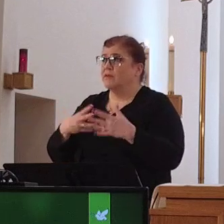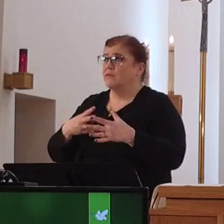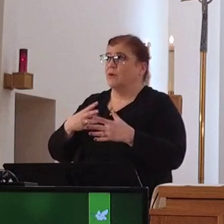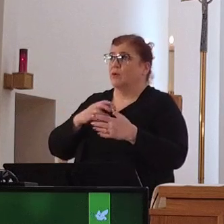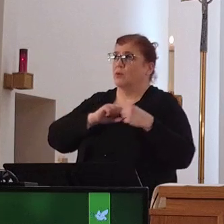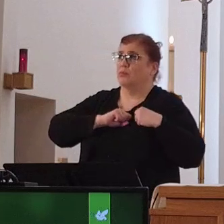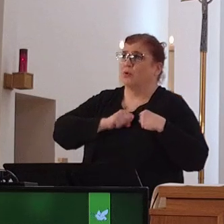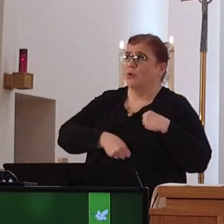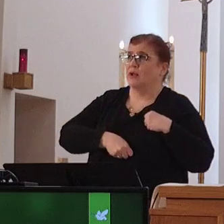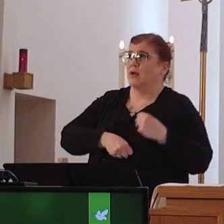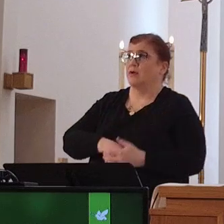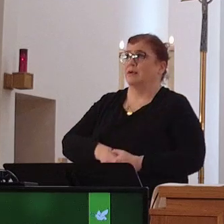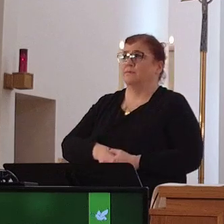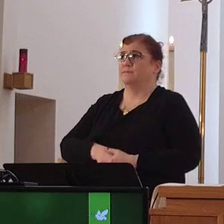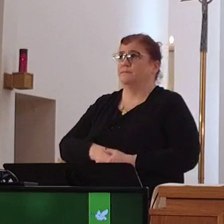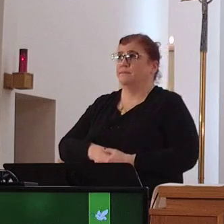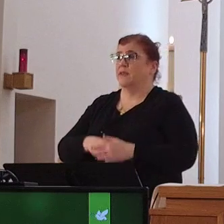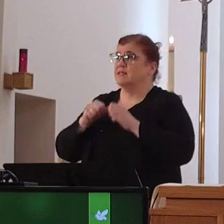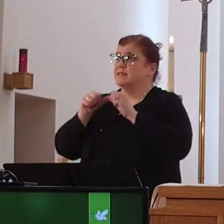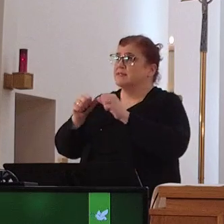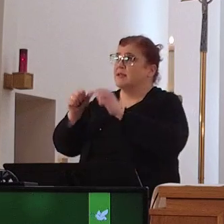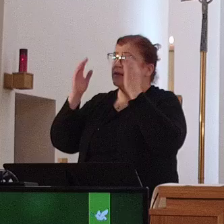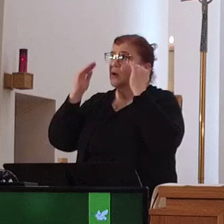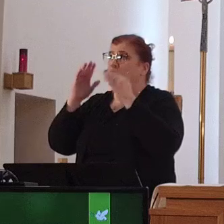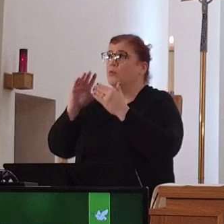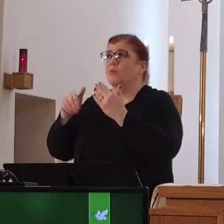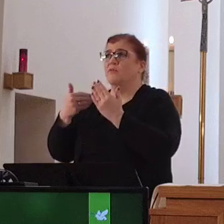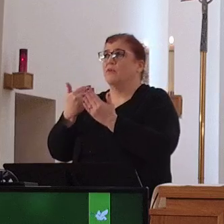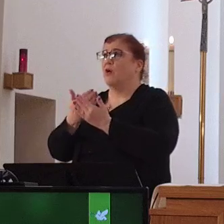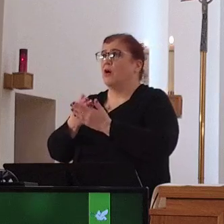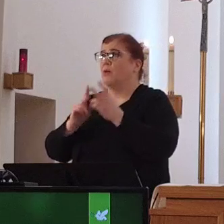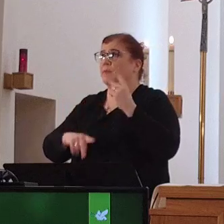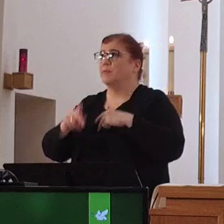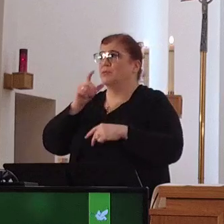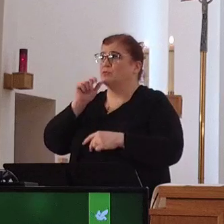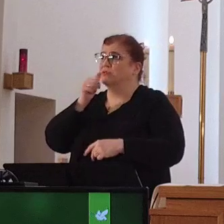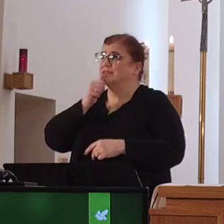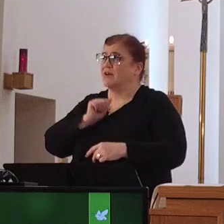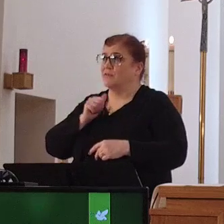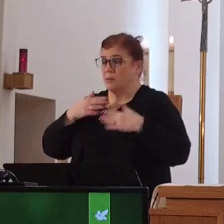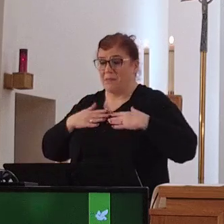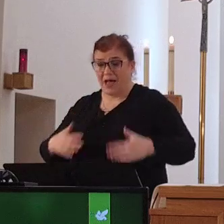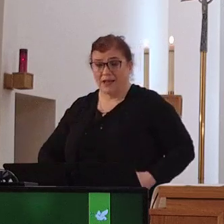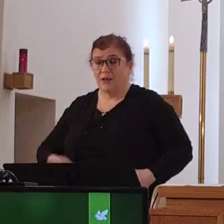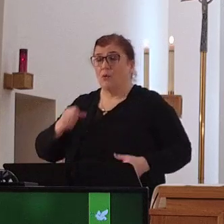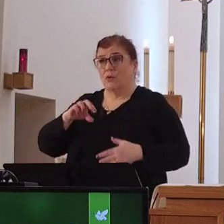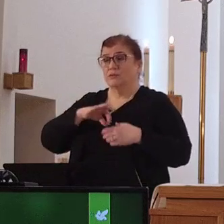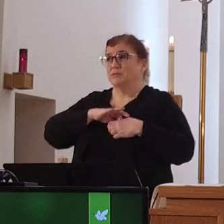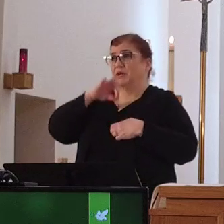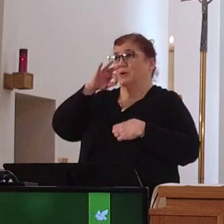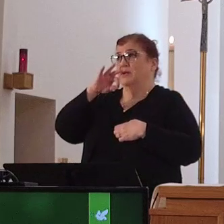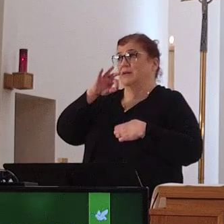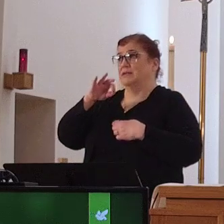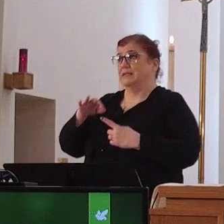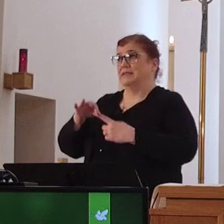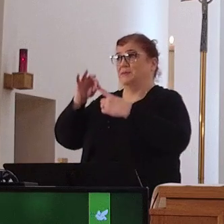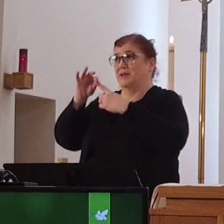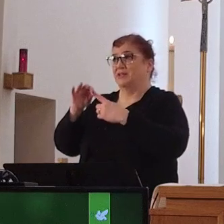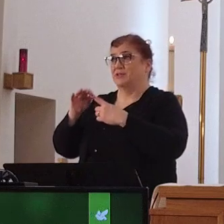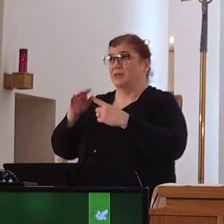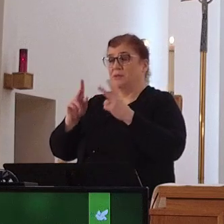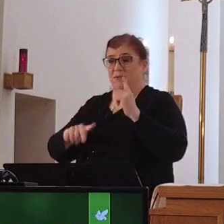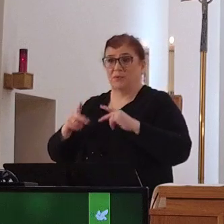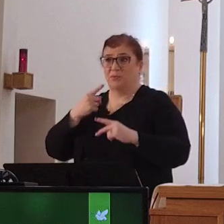or brokenhearted. Sustain the hope of all those who suffer in body or spirit, especially those